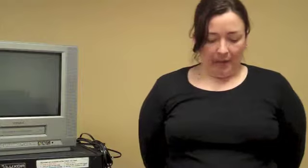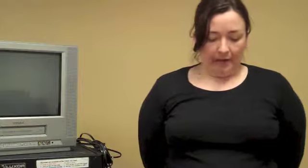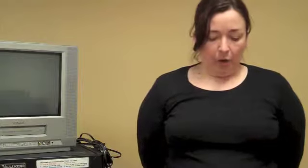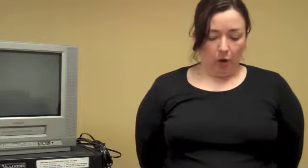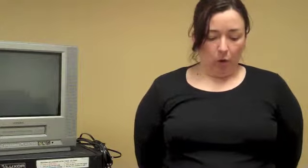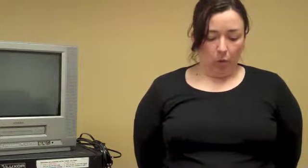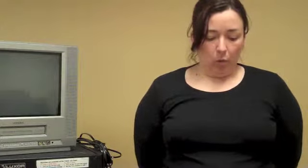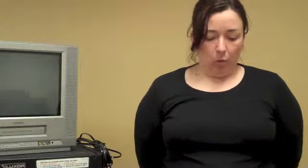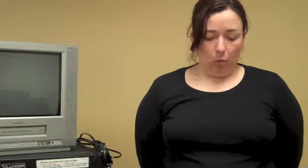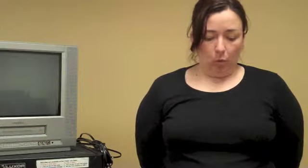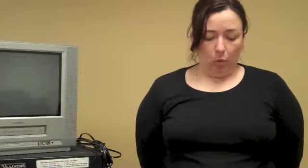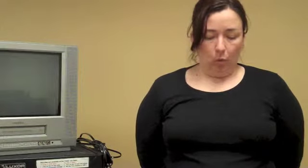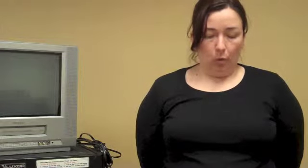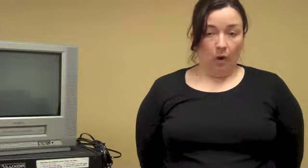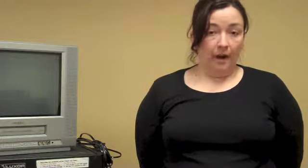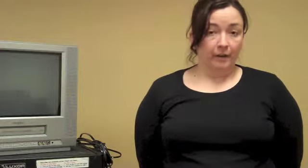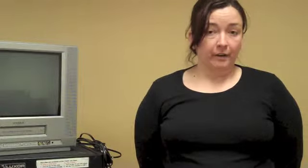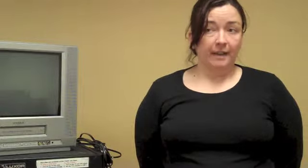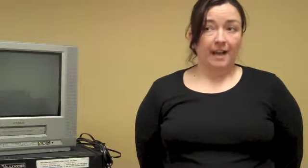When